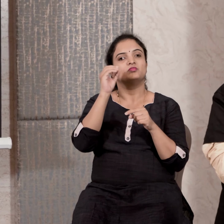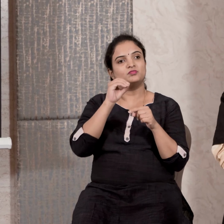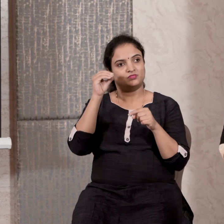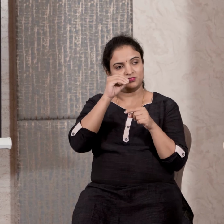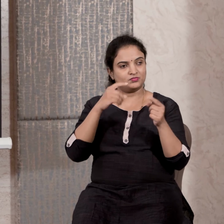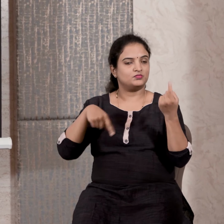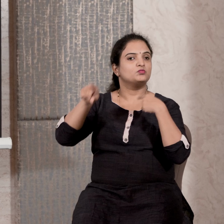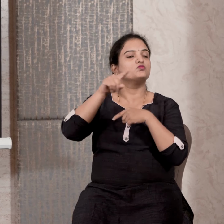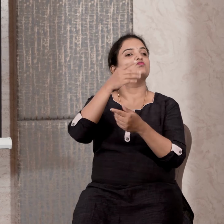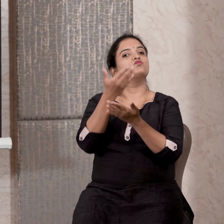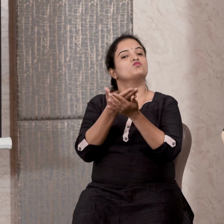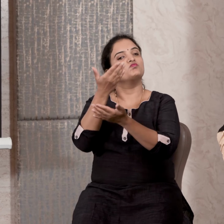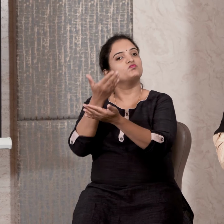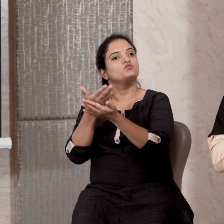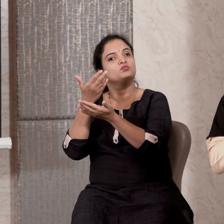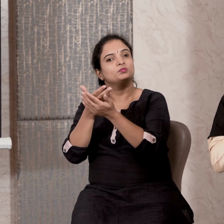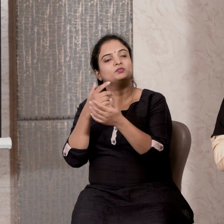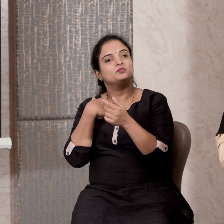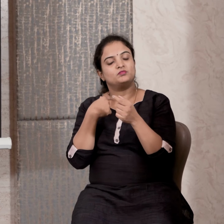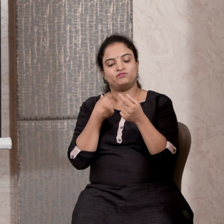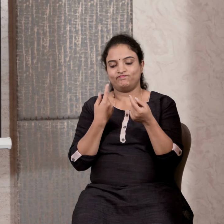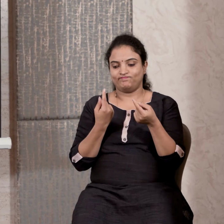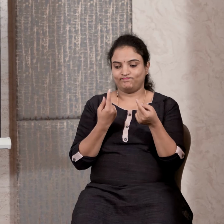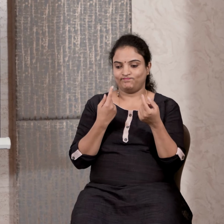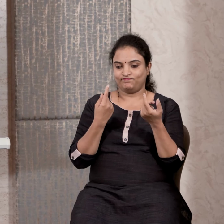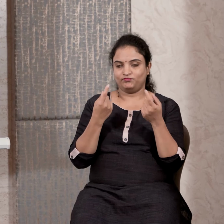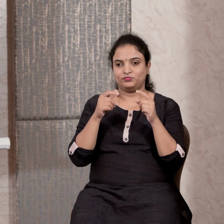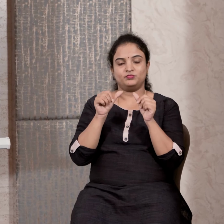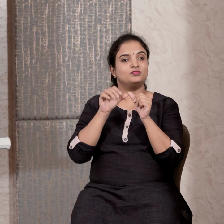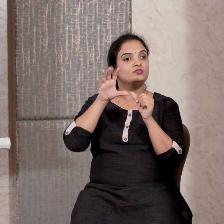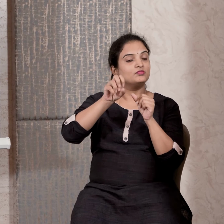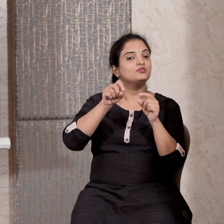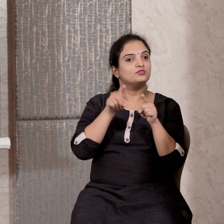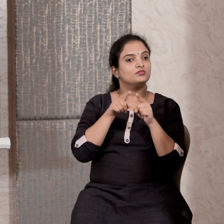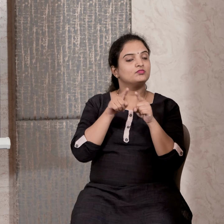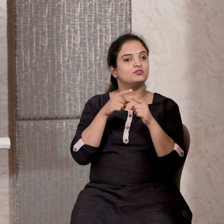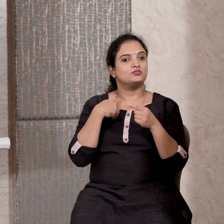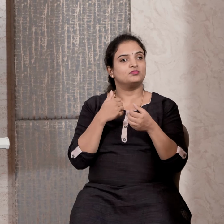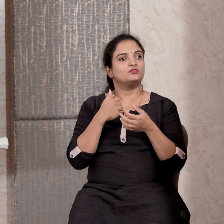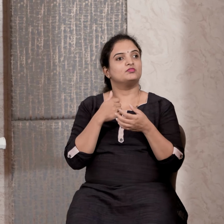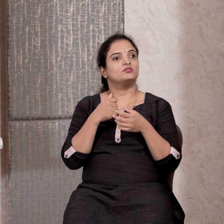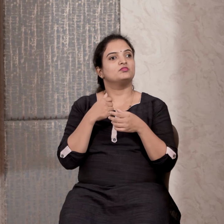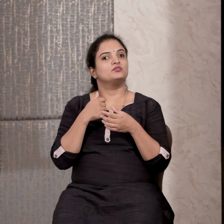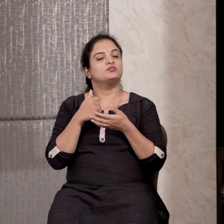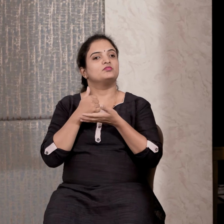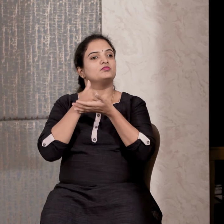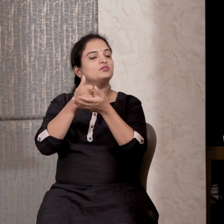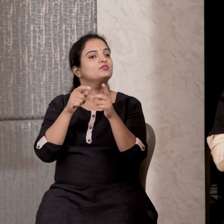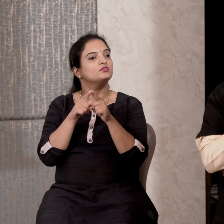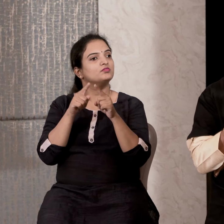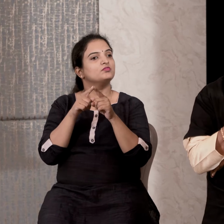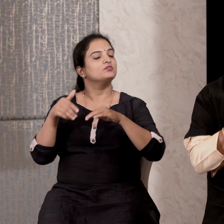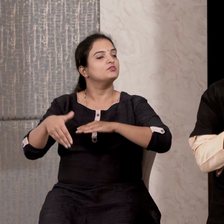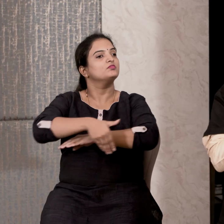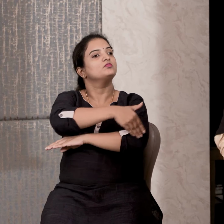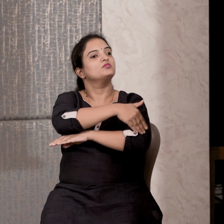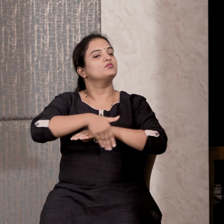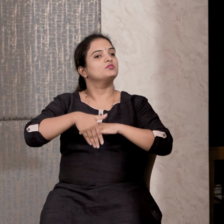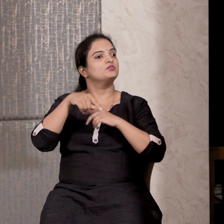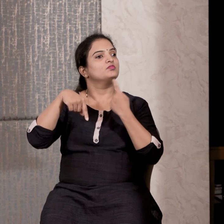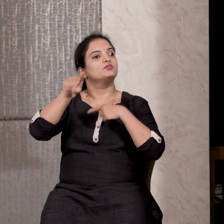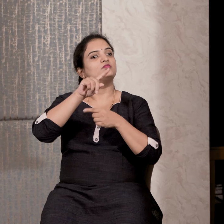who are implementing and making things accessible, right? And that's why I'm very happy to see an engineering manager here, right? So they are the people